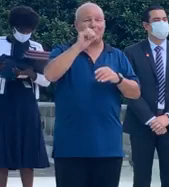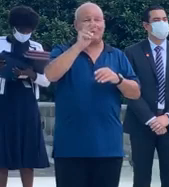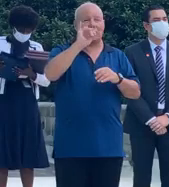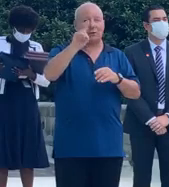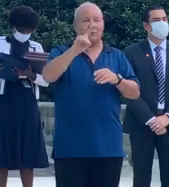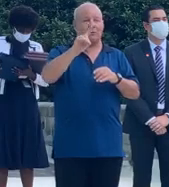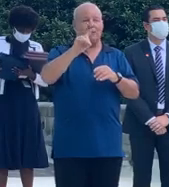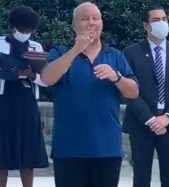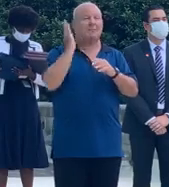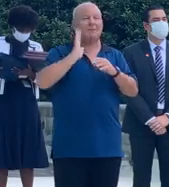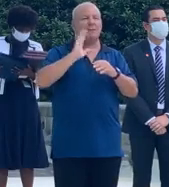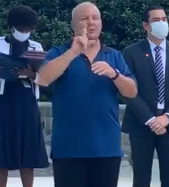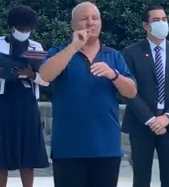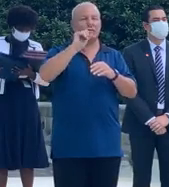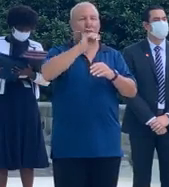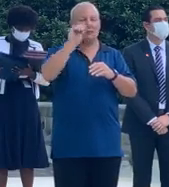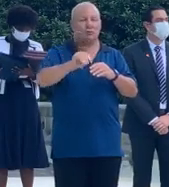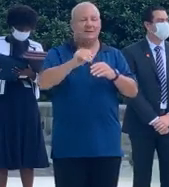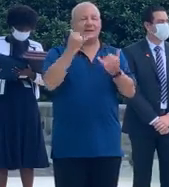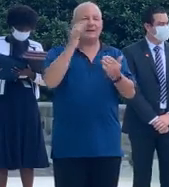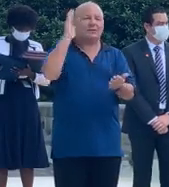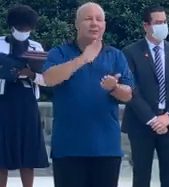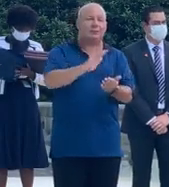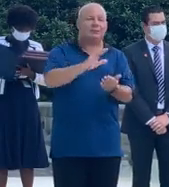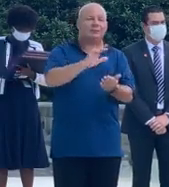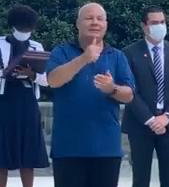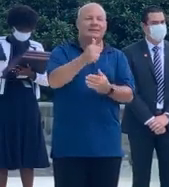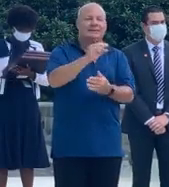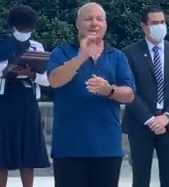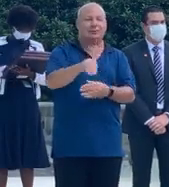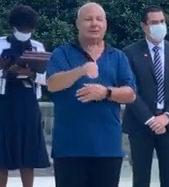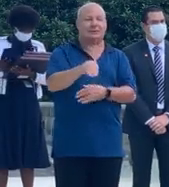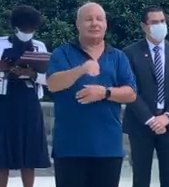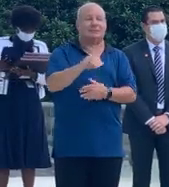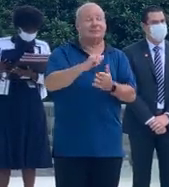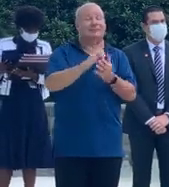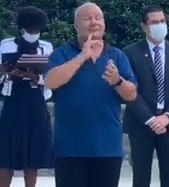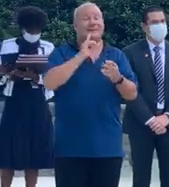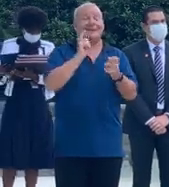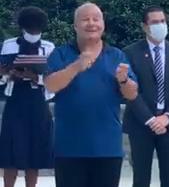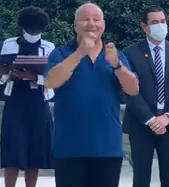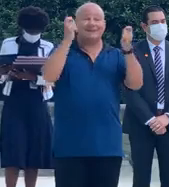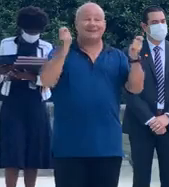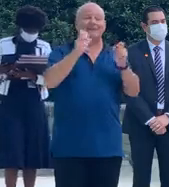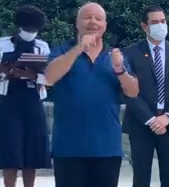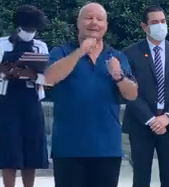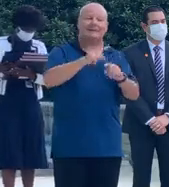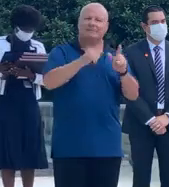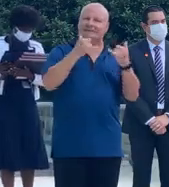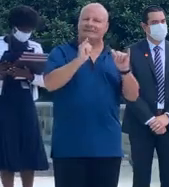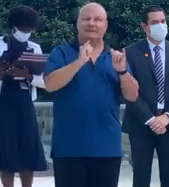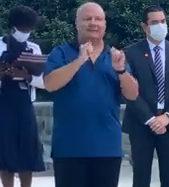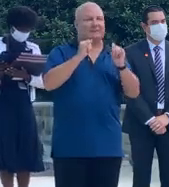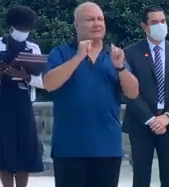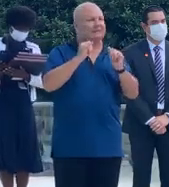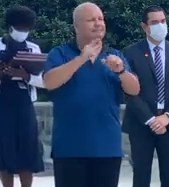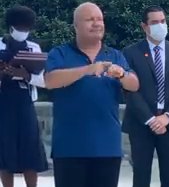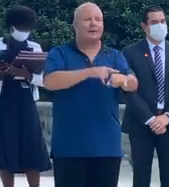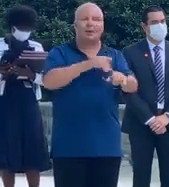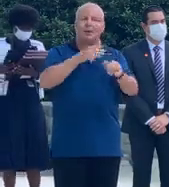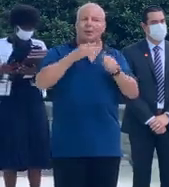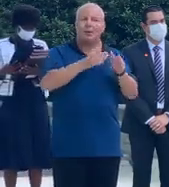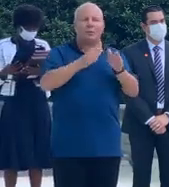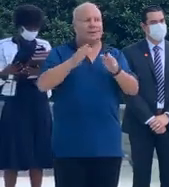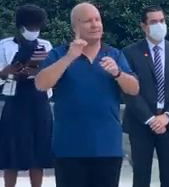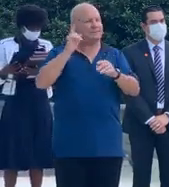to about 10%. So while that is certainly a victory, we still have a long ways to go because still the rate is higher than